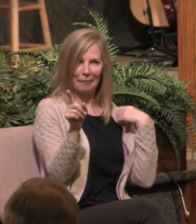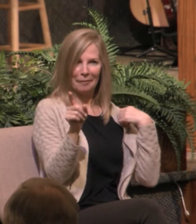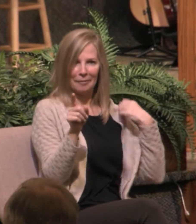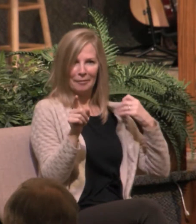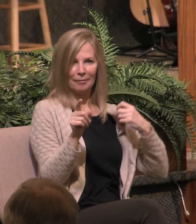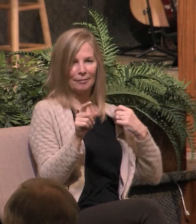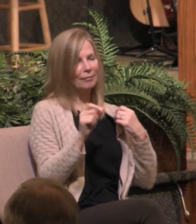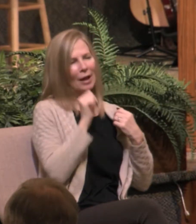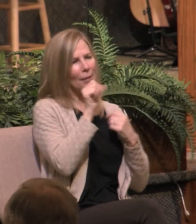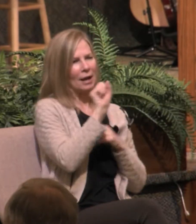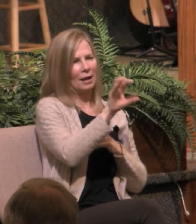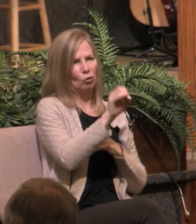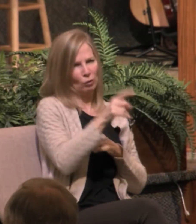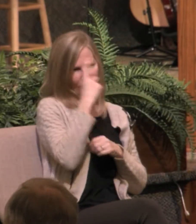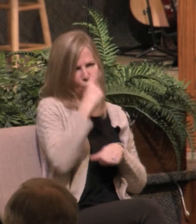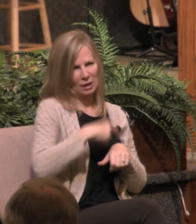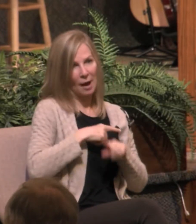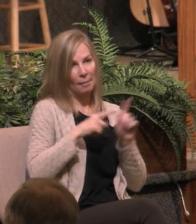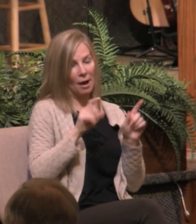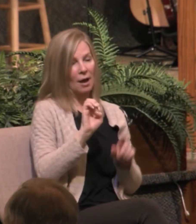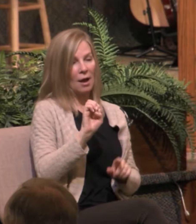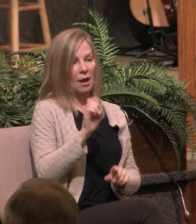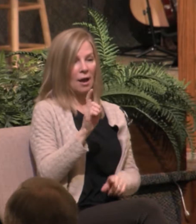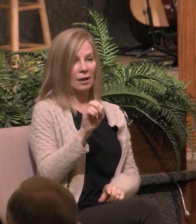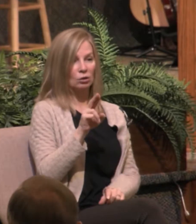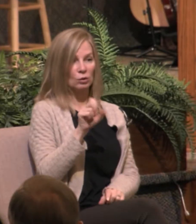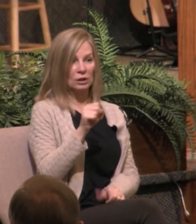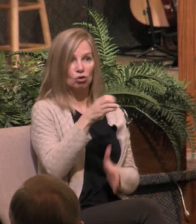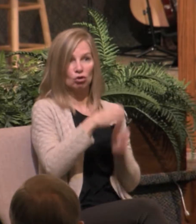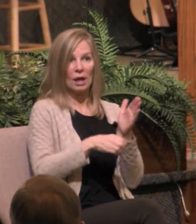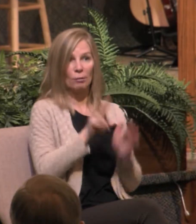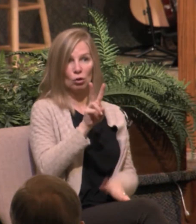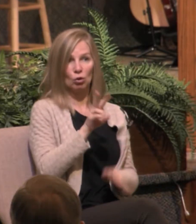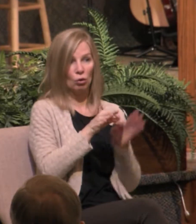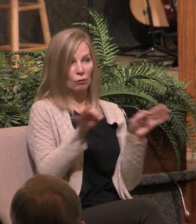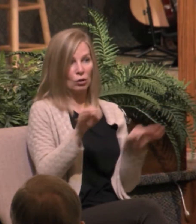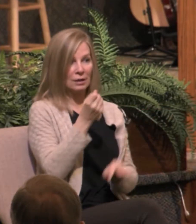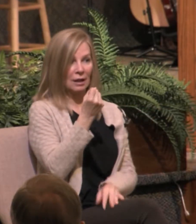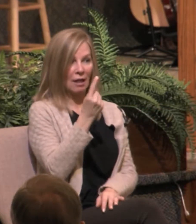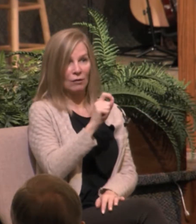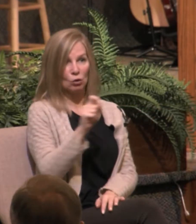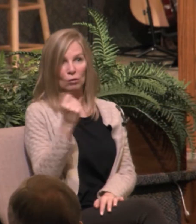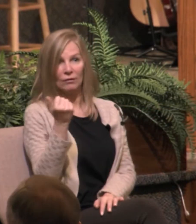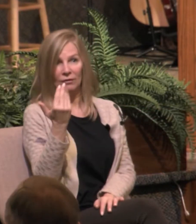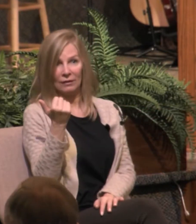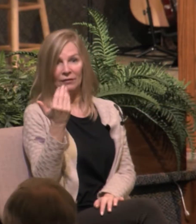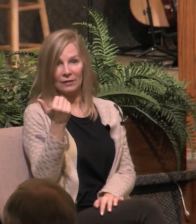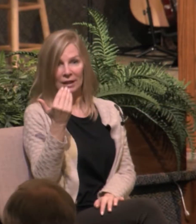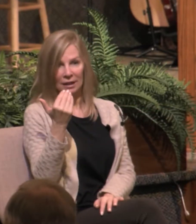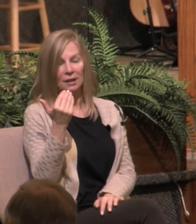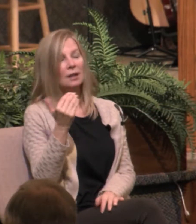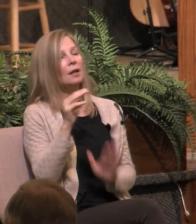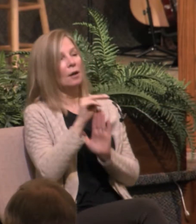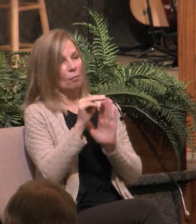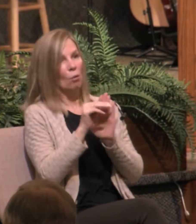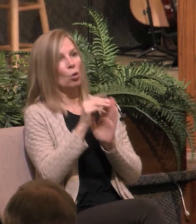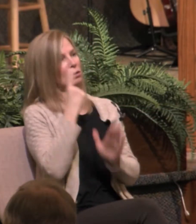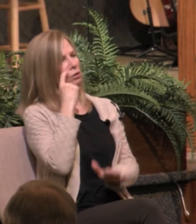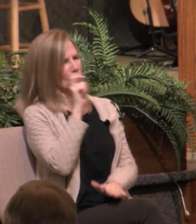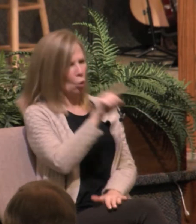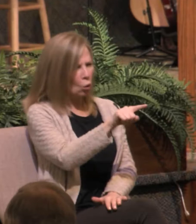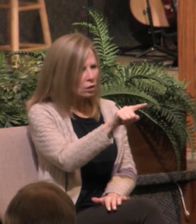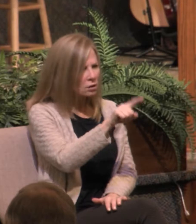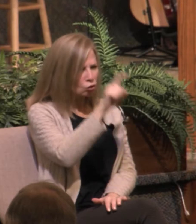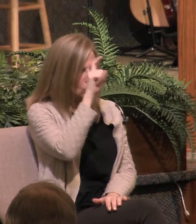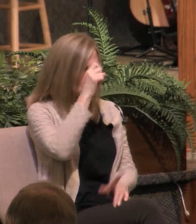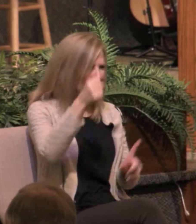I'm not going to read it for time's sake, but in Exodus chapter 2, verses 11 and 15, it's the account of him coming upon and killing the Egyptian.